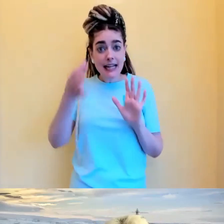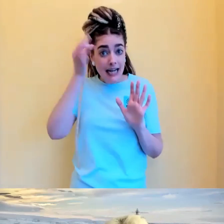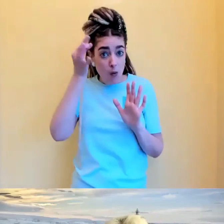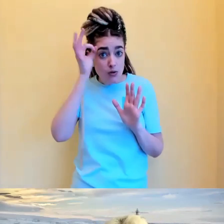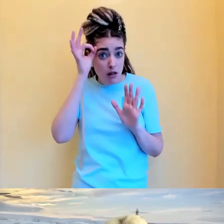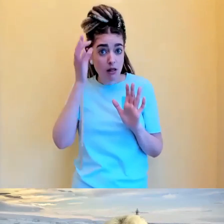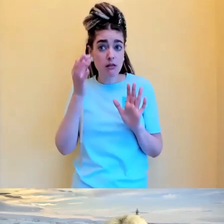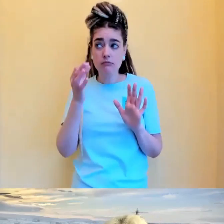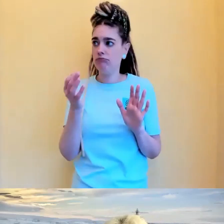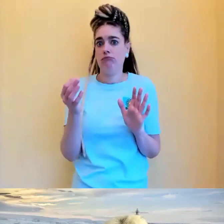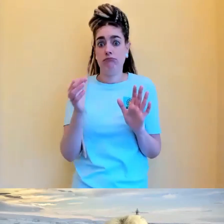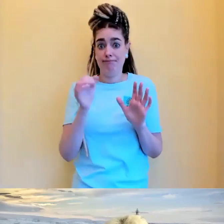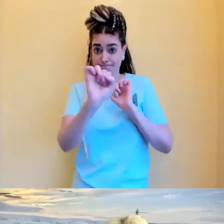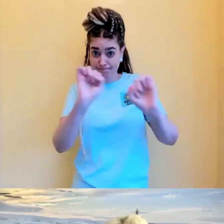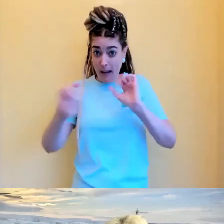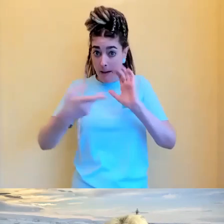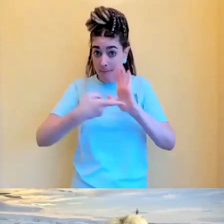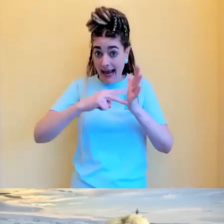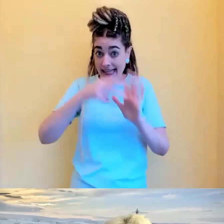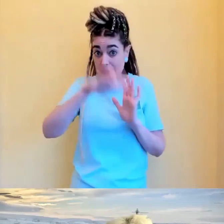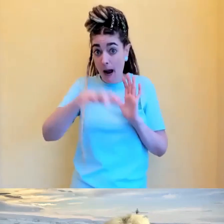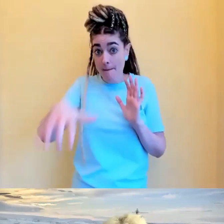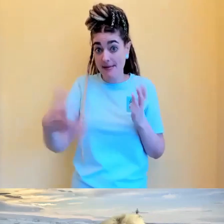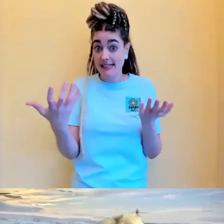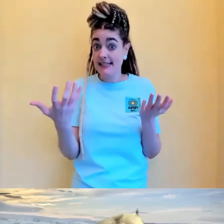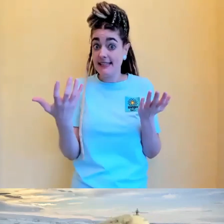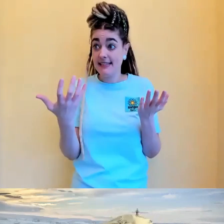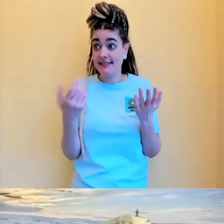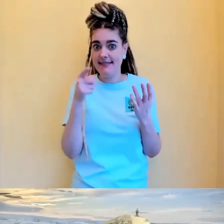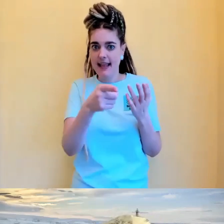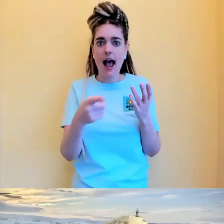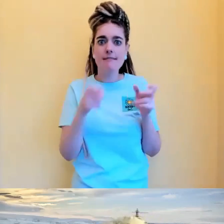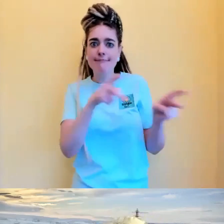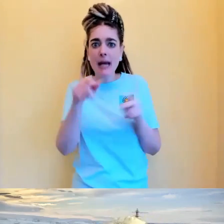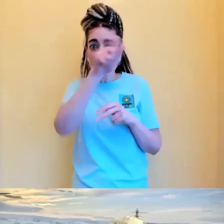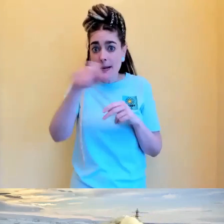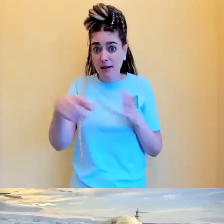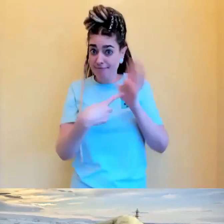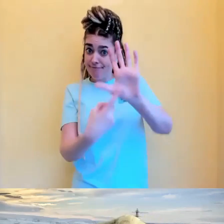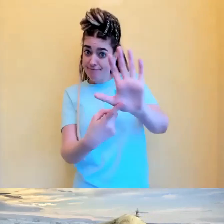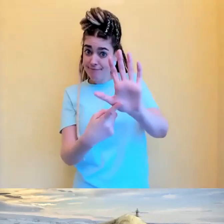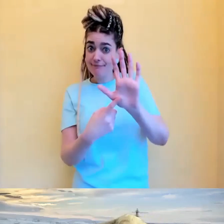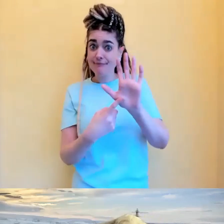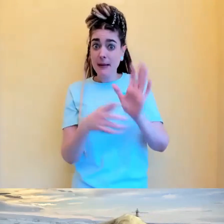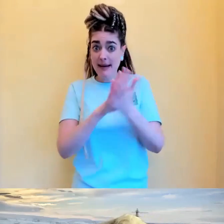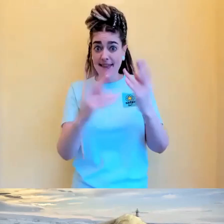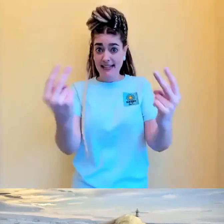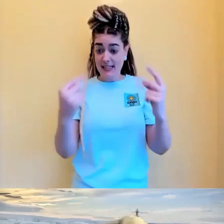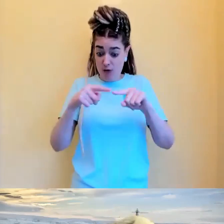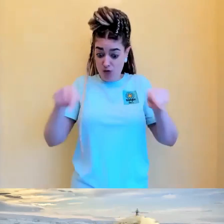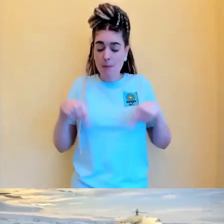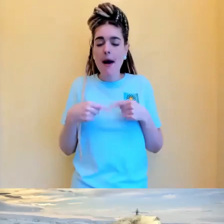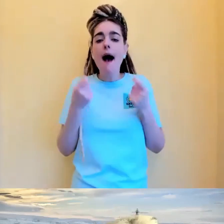planning departments and people like that your room so that they get an understanding? Because I know from my own